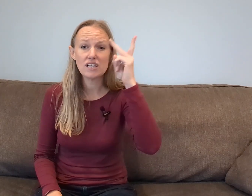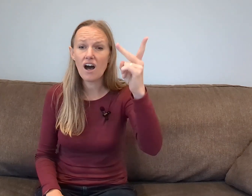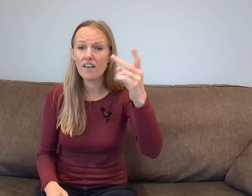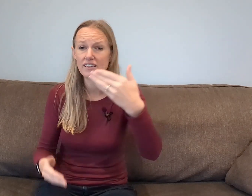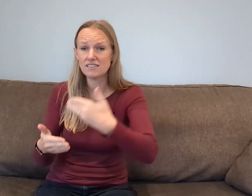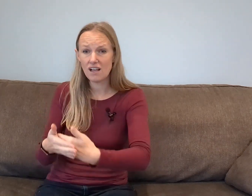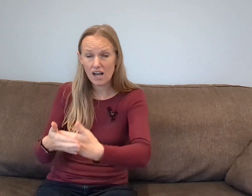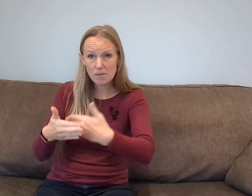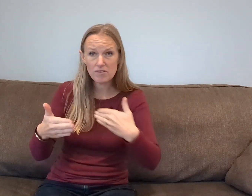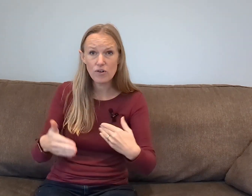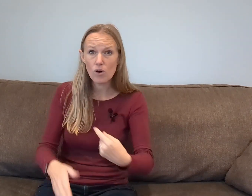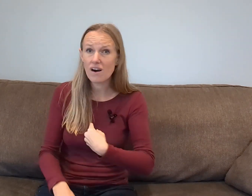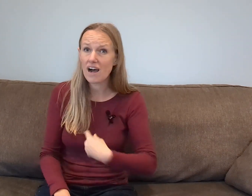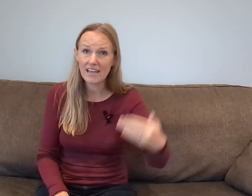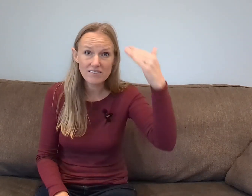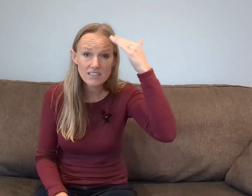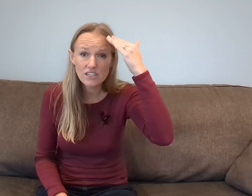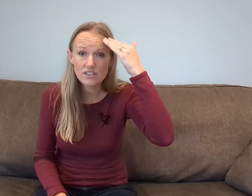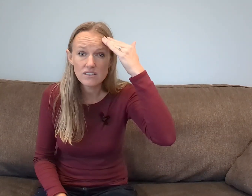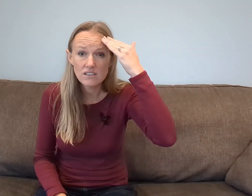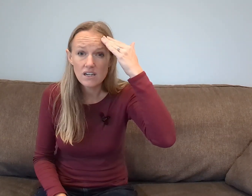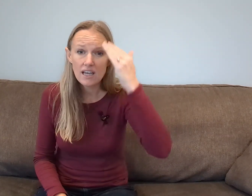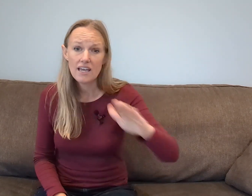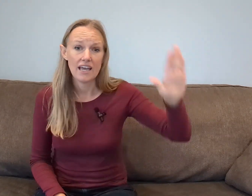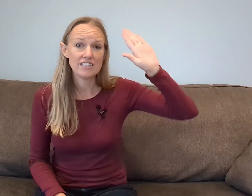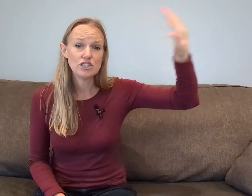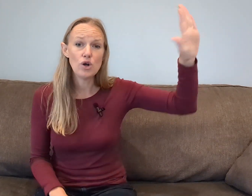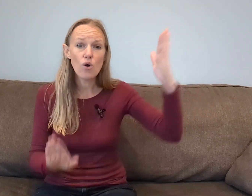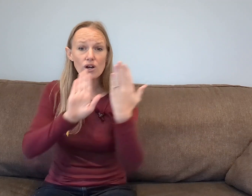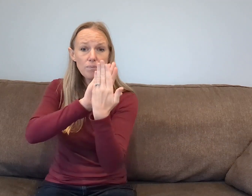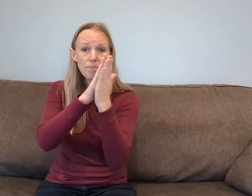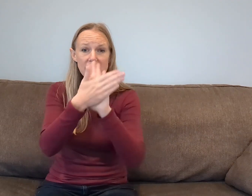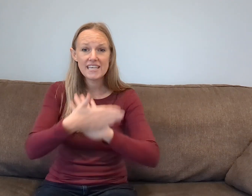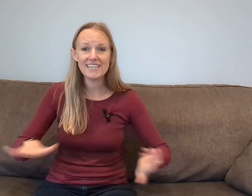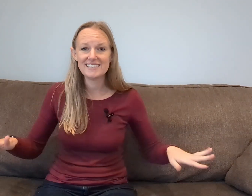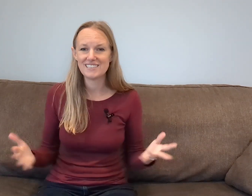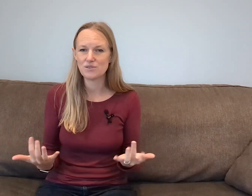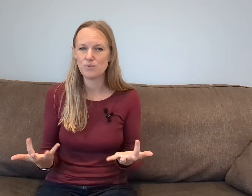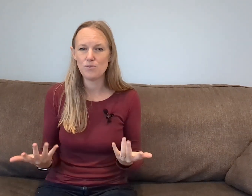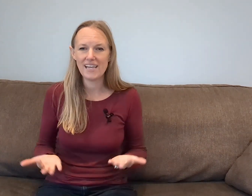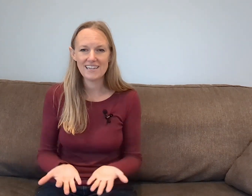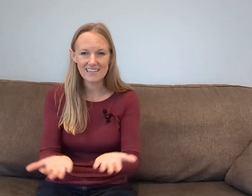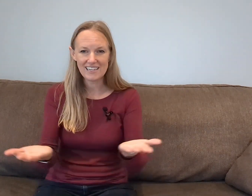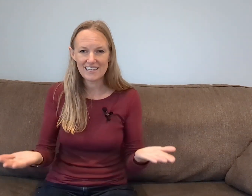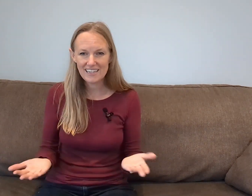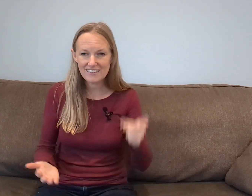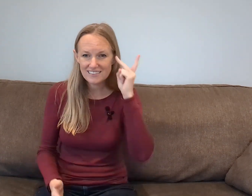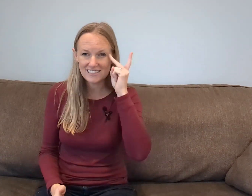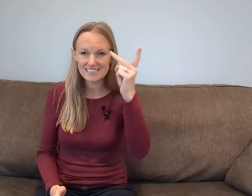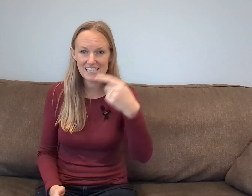saw this long before I ever knew, and your peace is waiting here to see